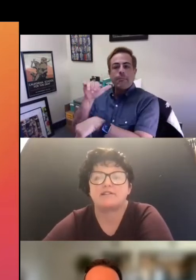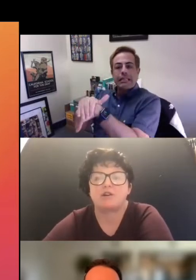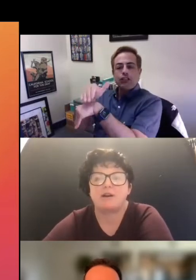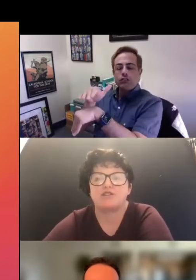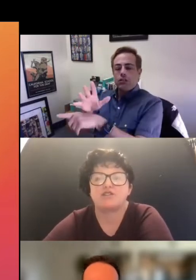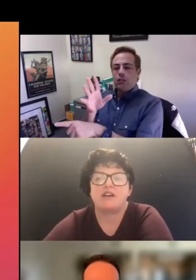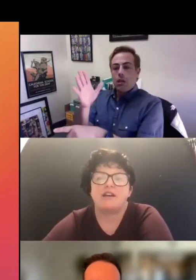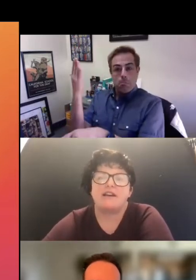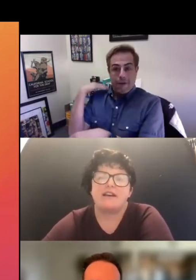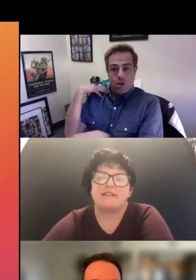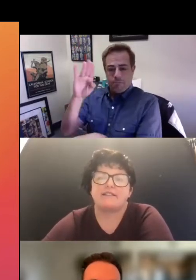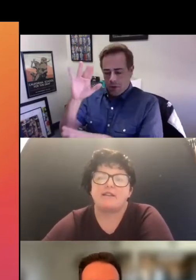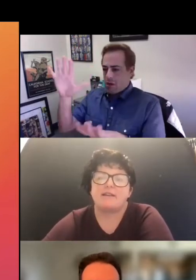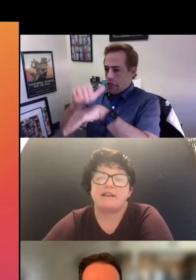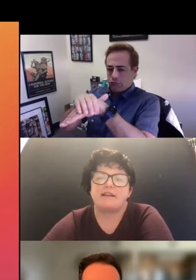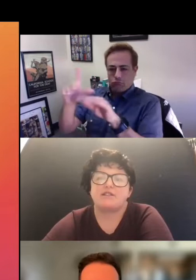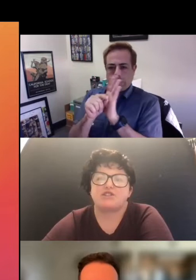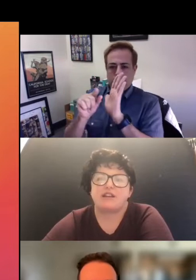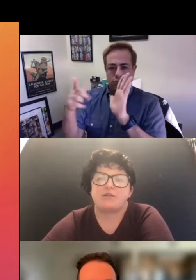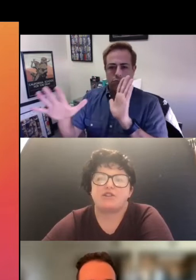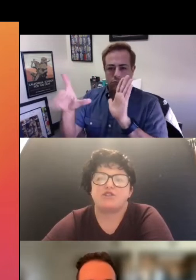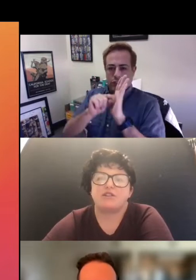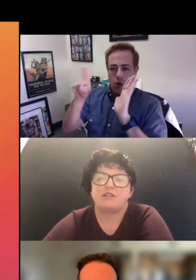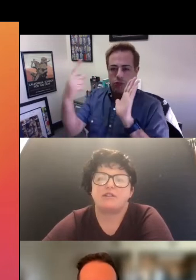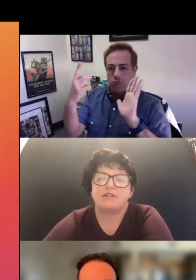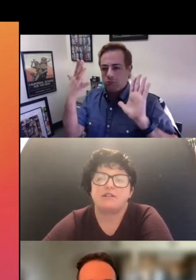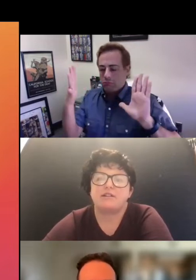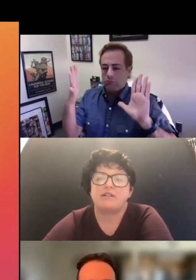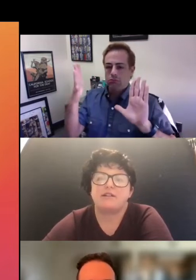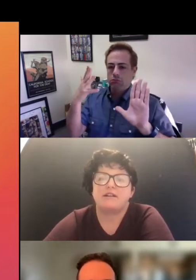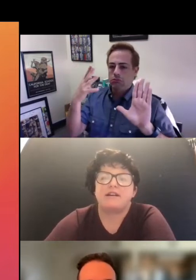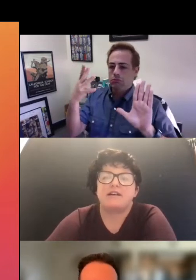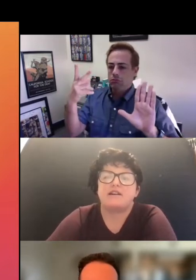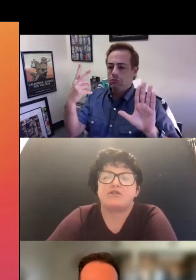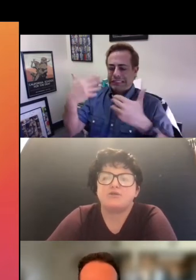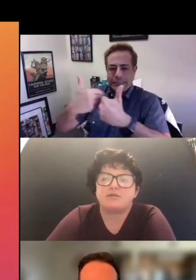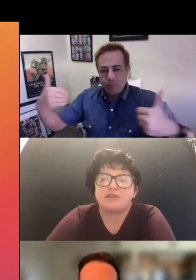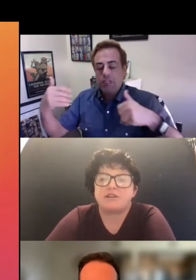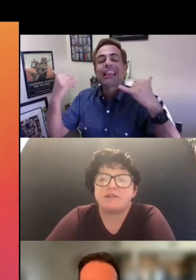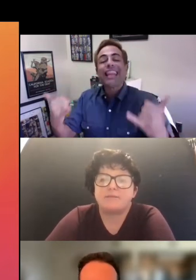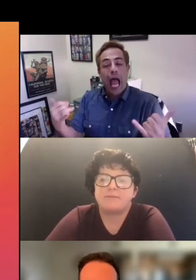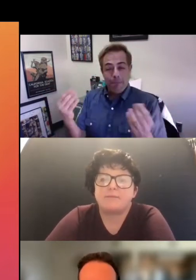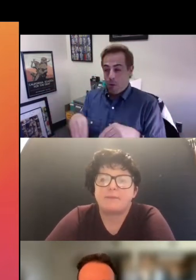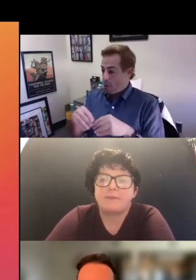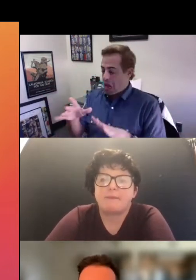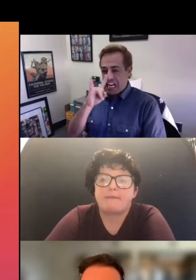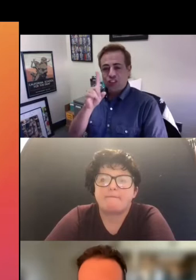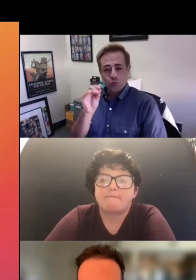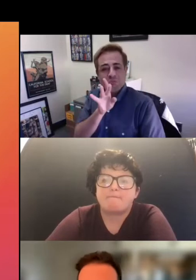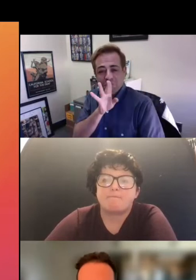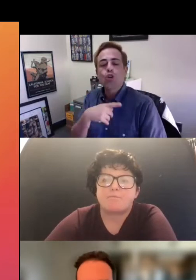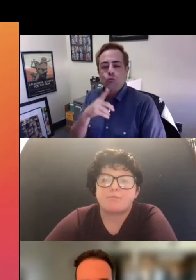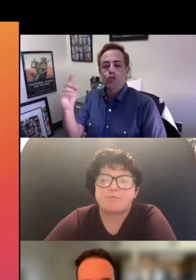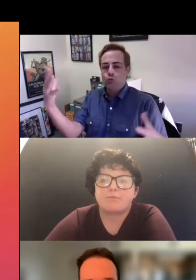it so much. And the same in the English language. It used to be,